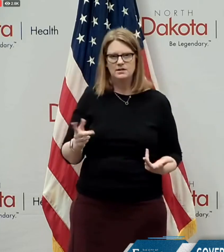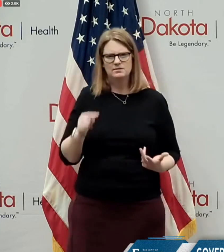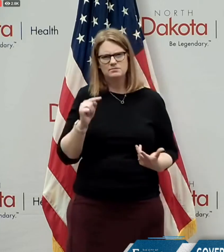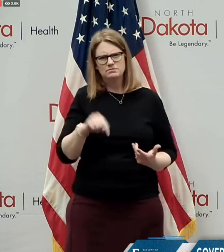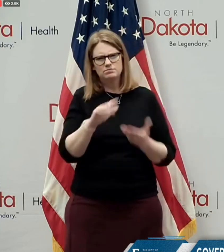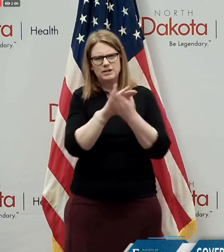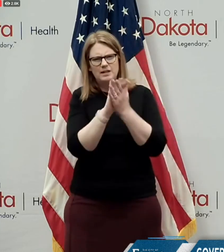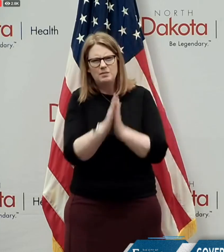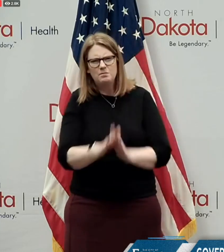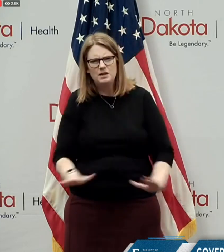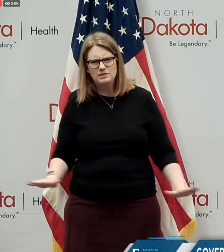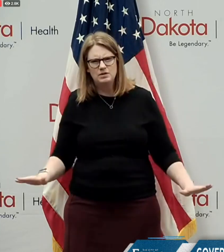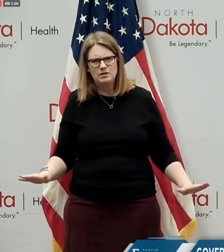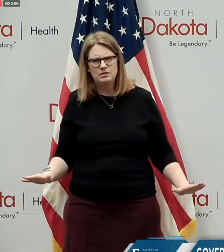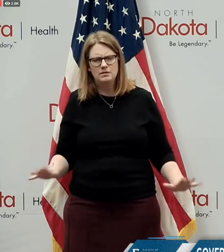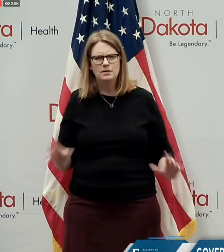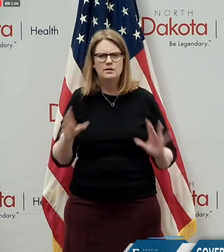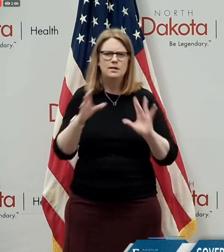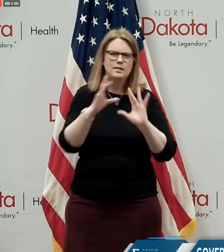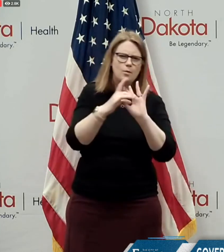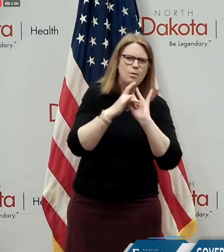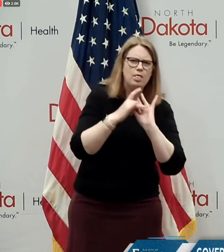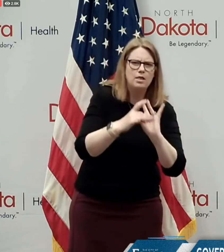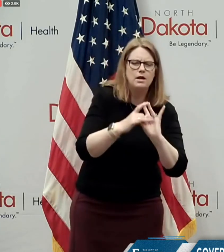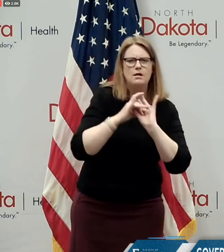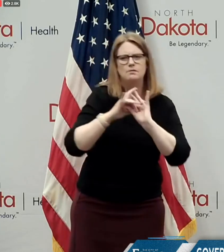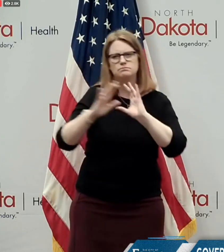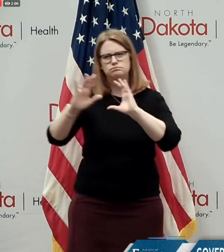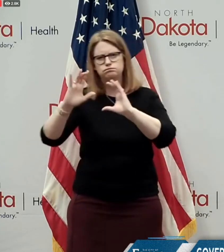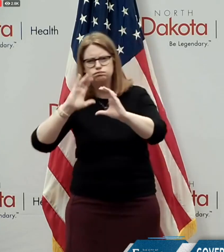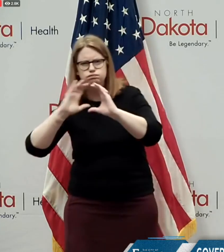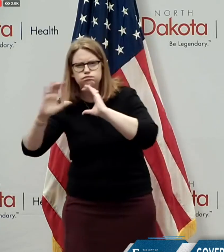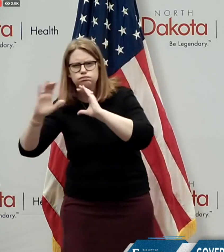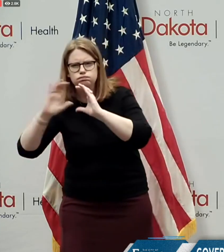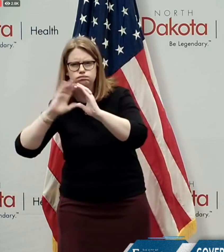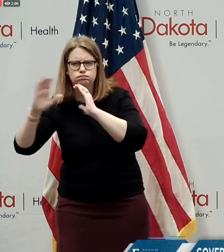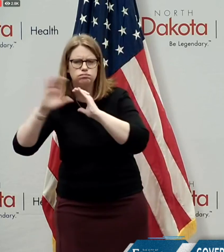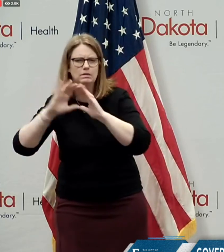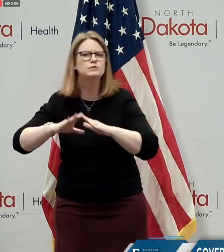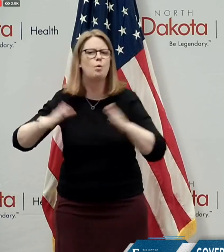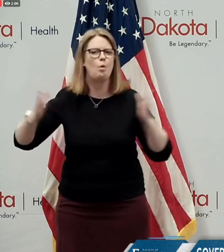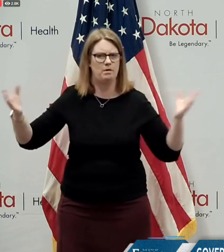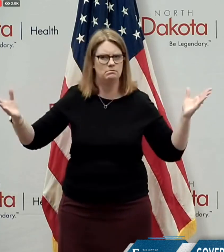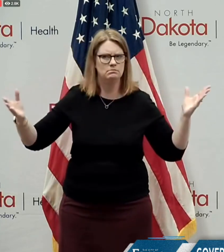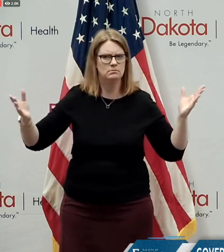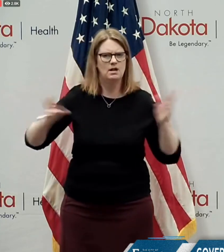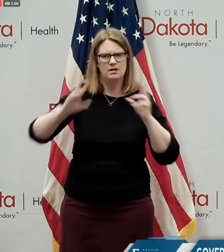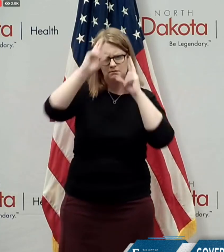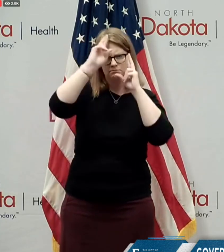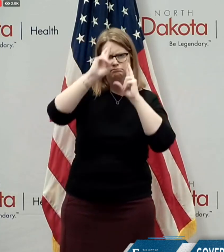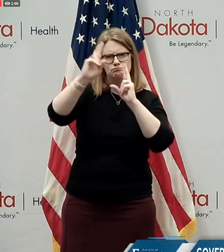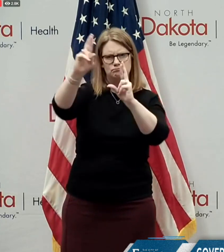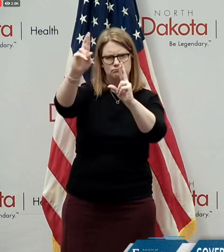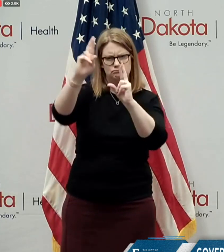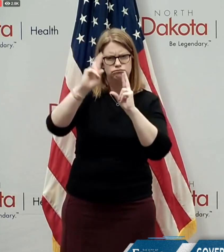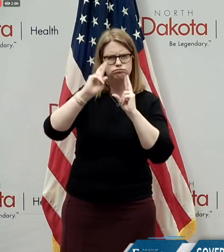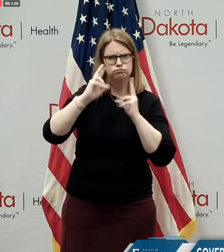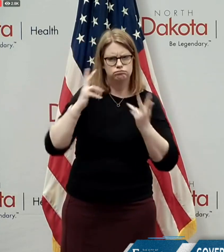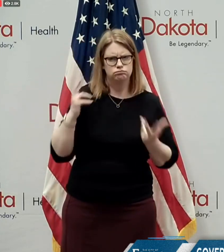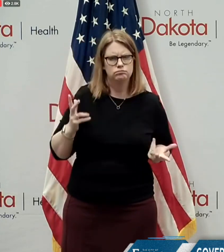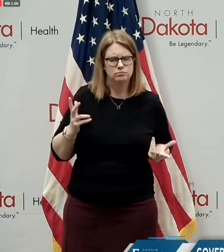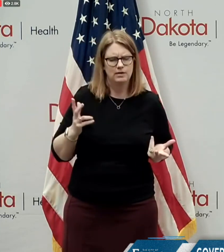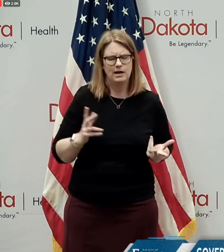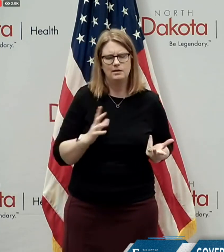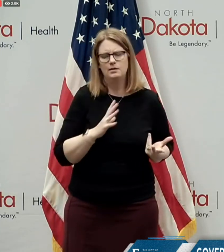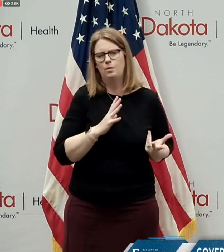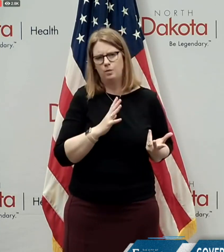those relationships, those communications, those talks, weekly talks. I mean, it goes a long way. It goes a long way, sir, and I